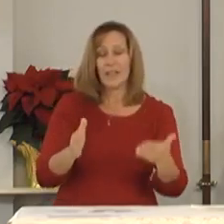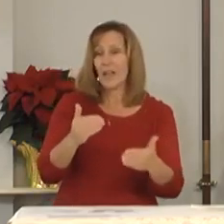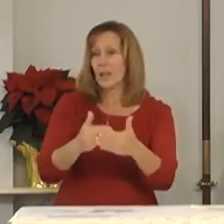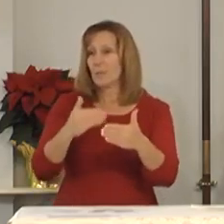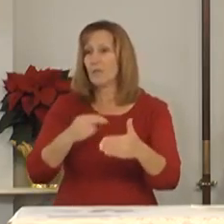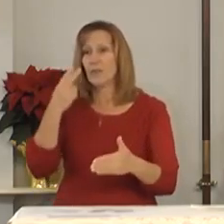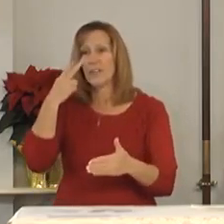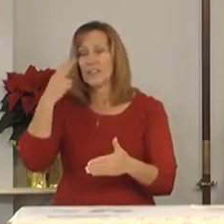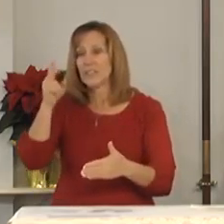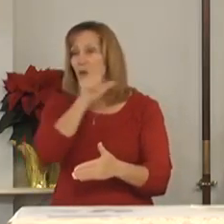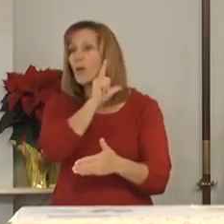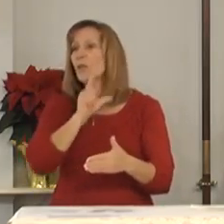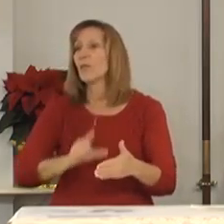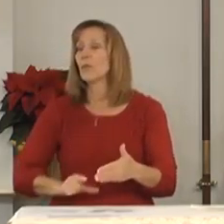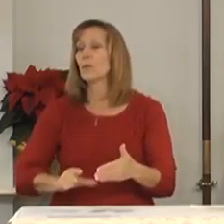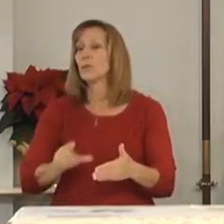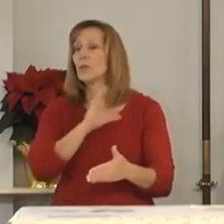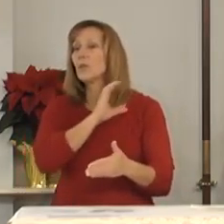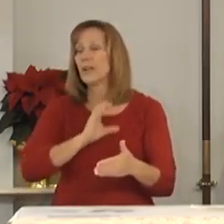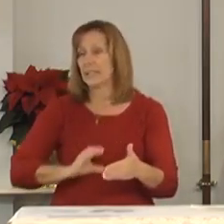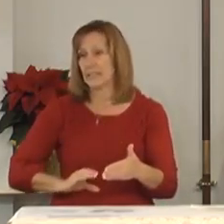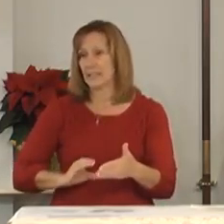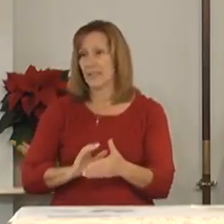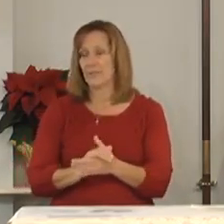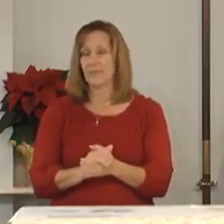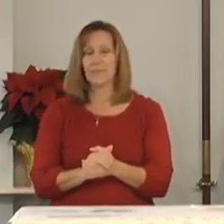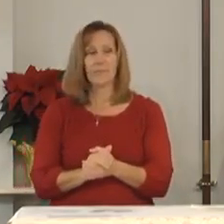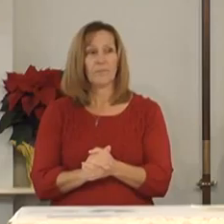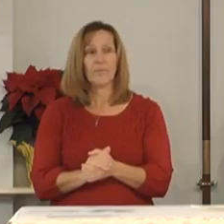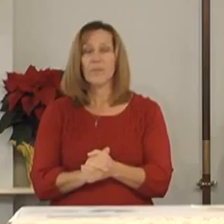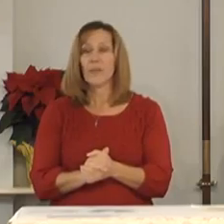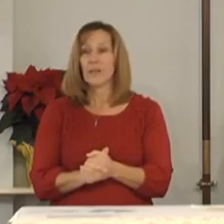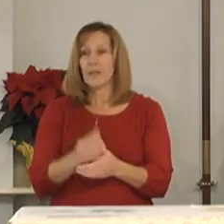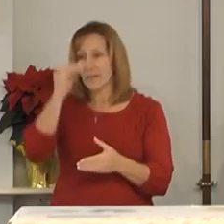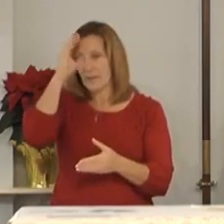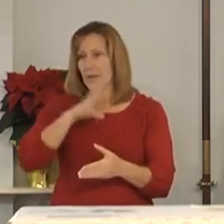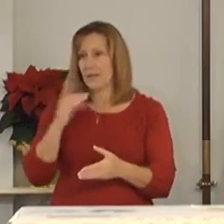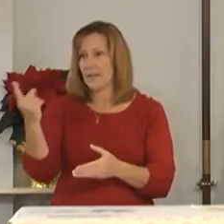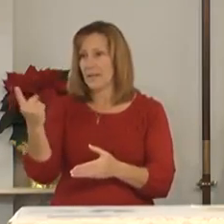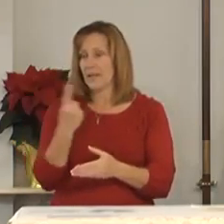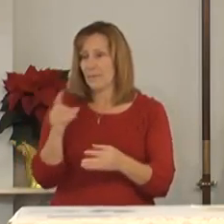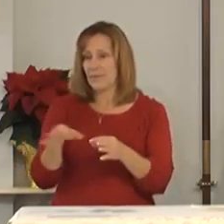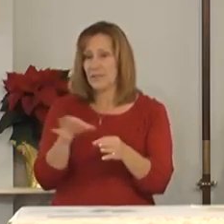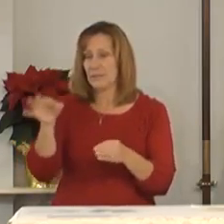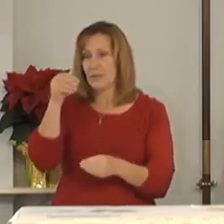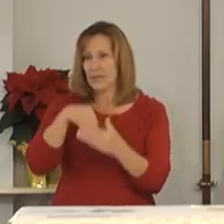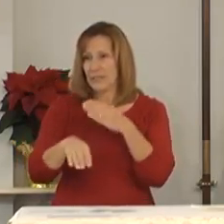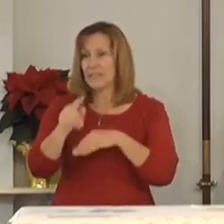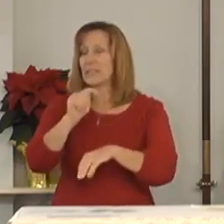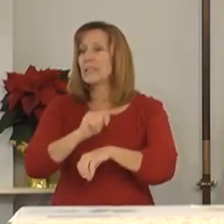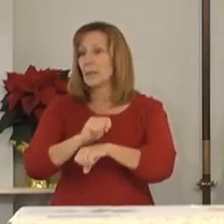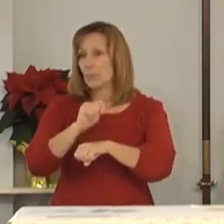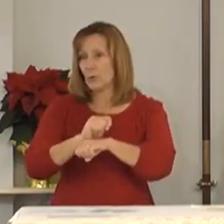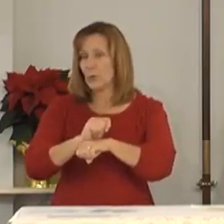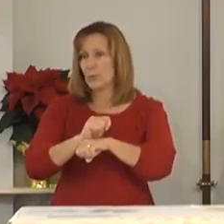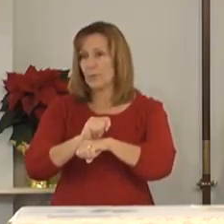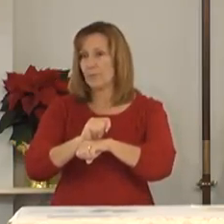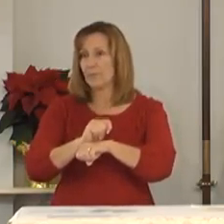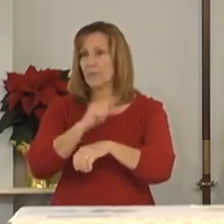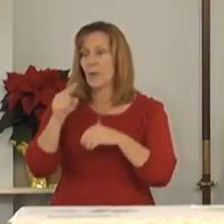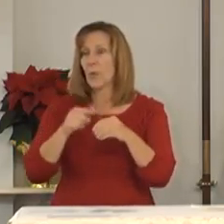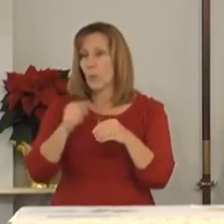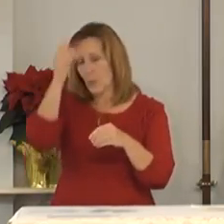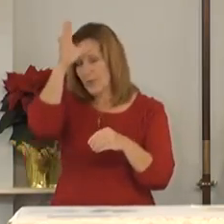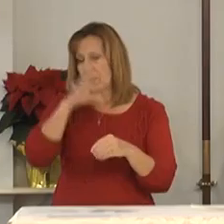he had seen the Lord's Christ. And he came in the Spirit into the temple. And when